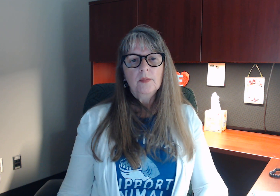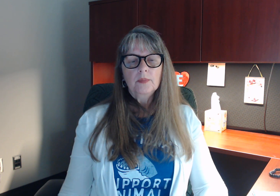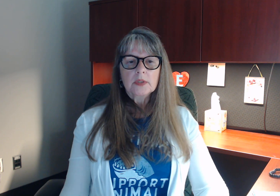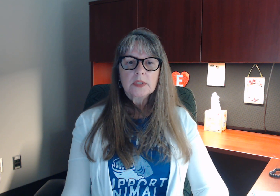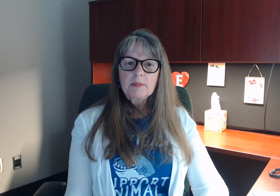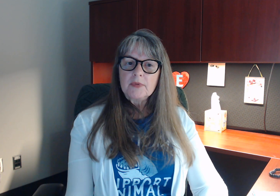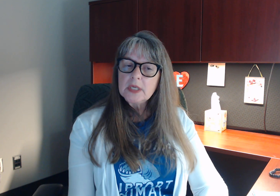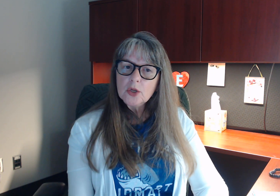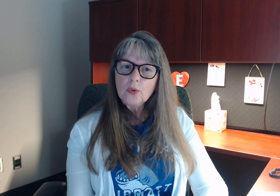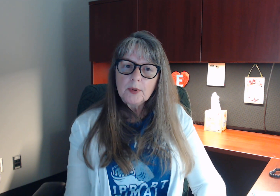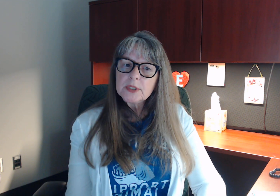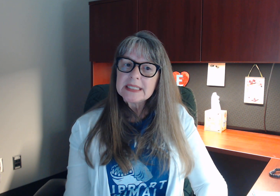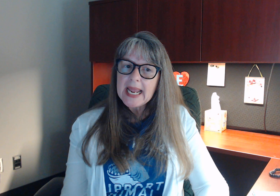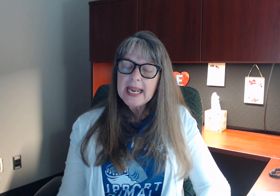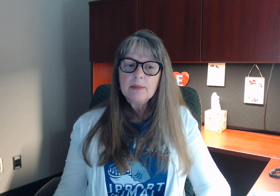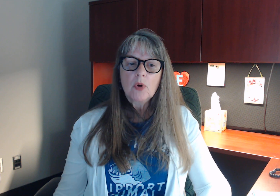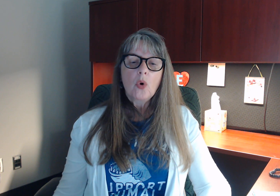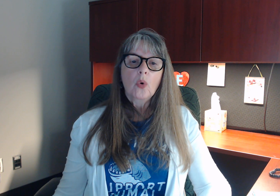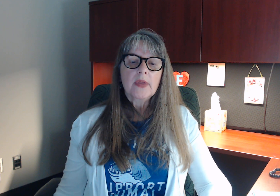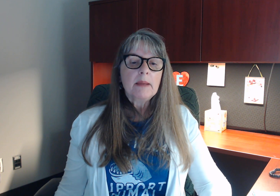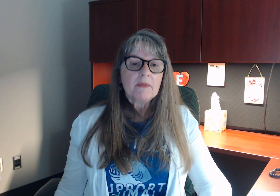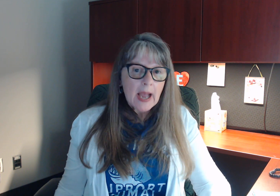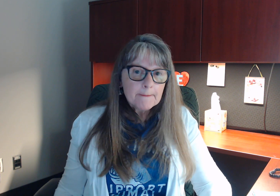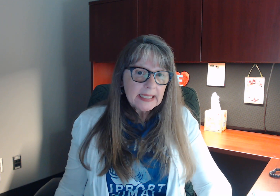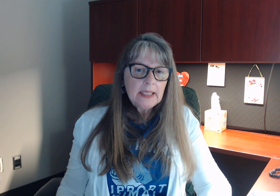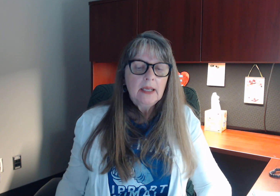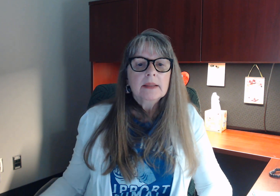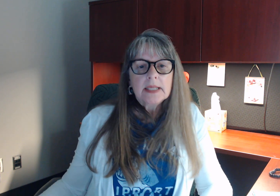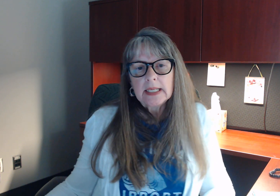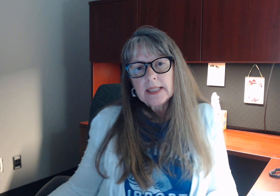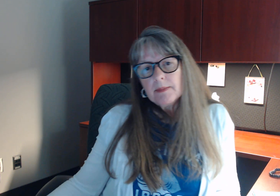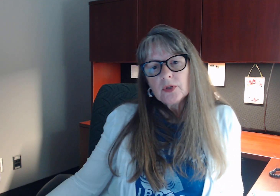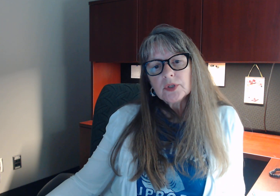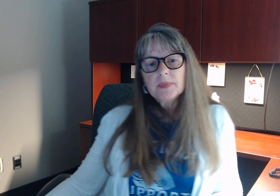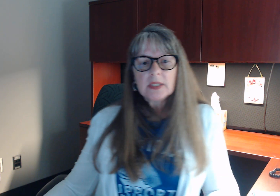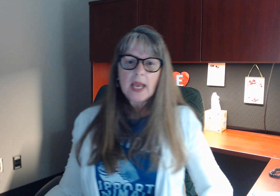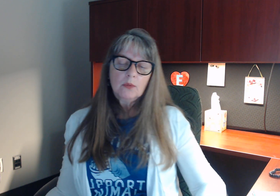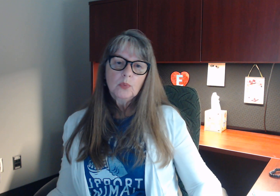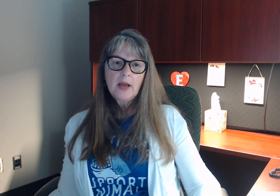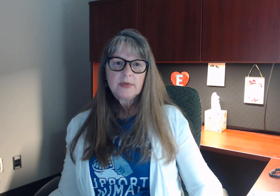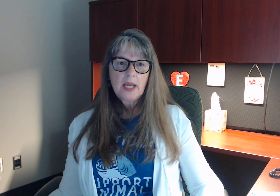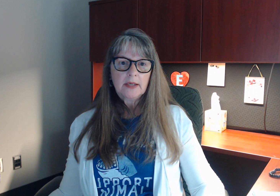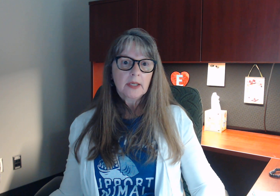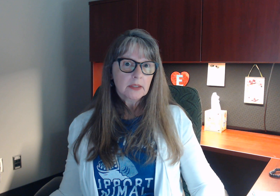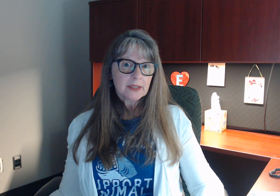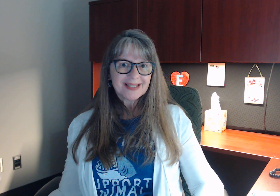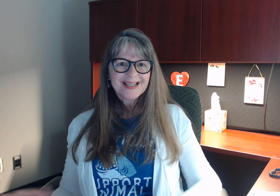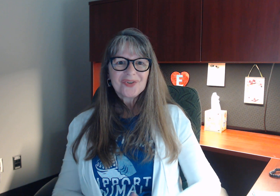It's the name of a city or a person's name or the name of a company, things like that. But there's some things that will have a sign, thank goodness, so you won't have to